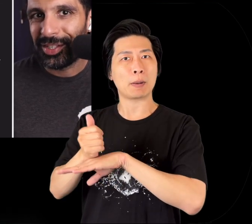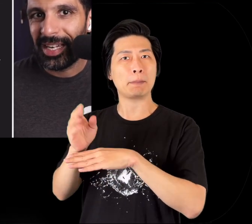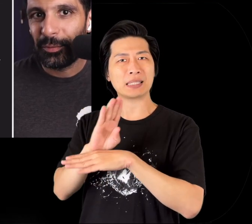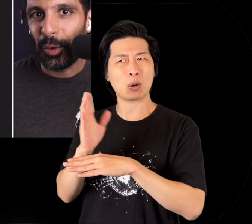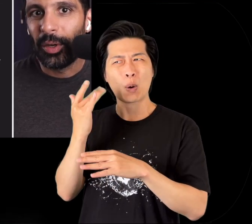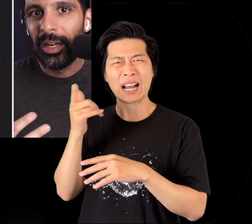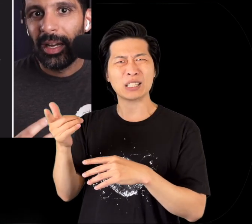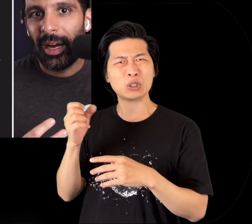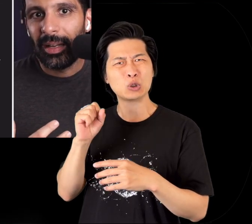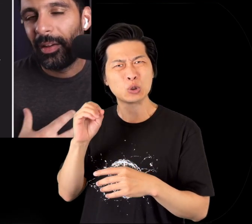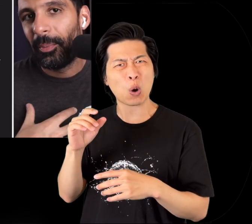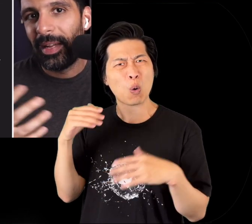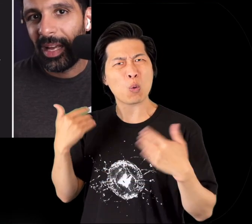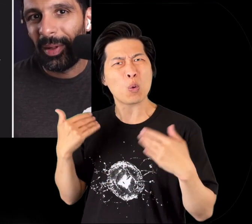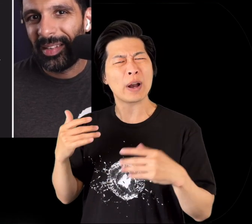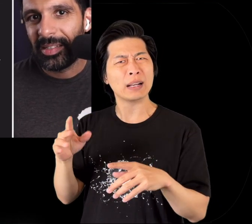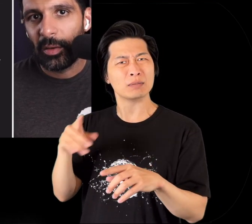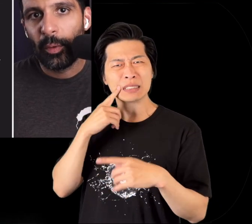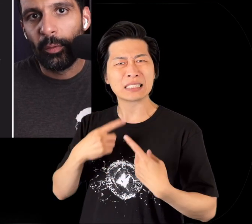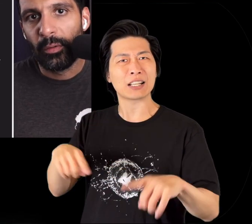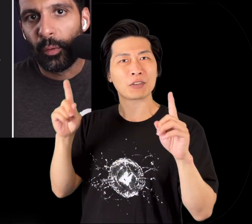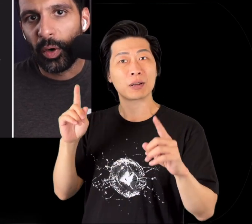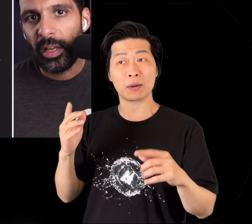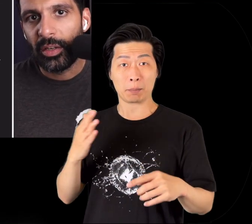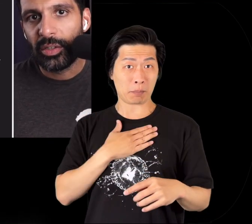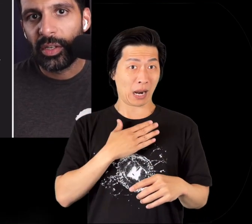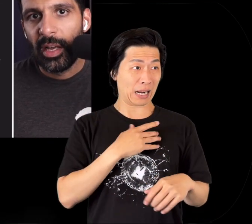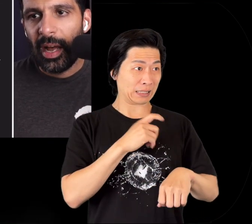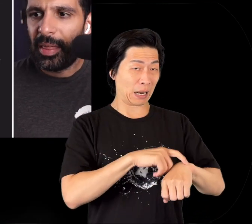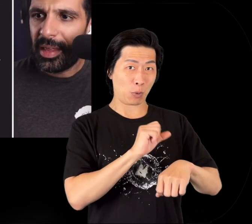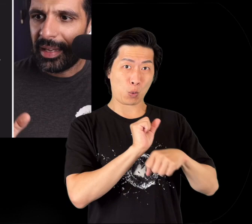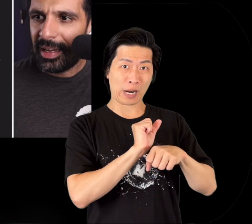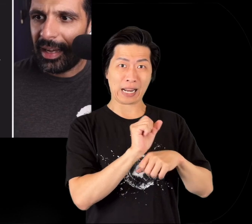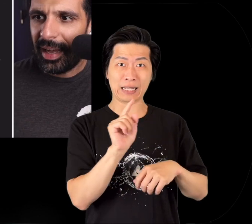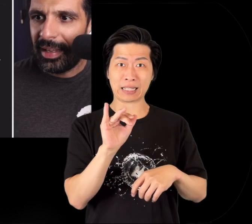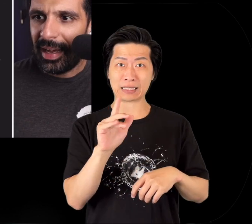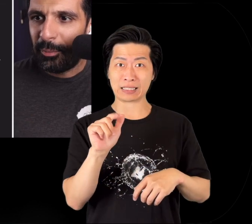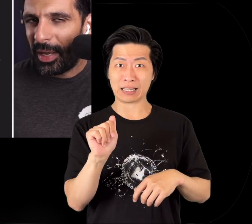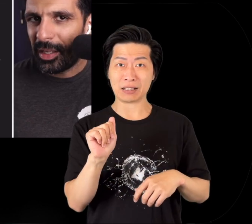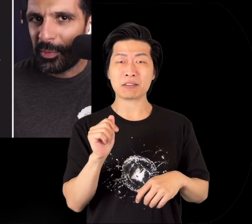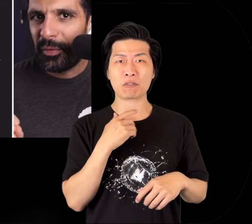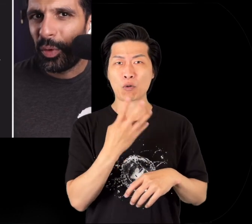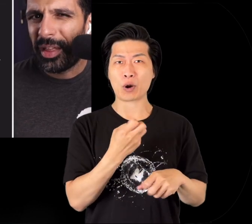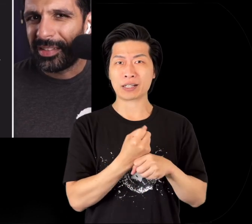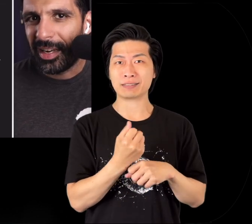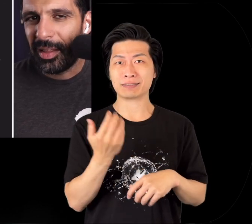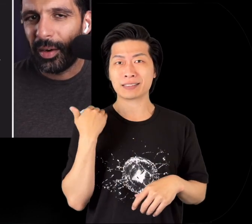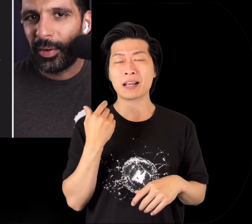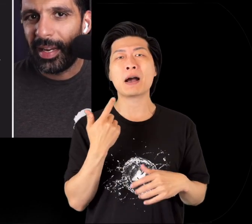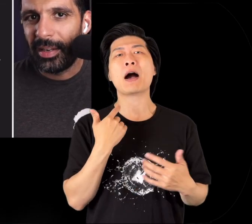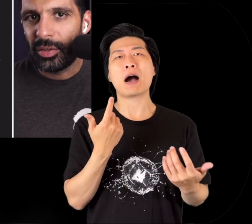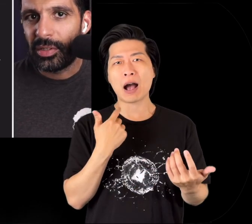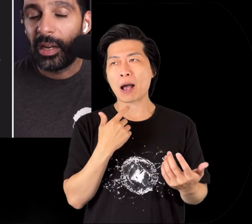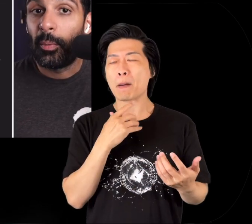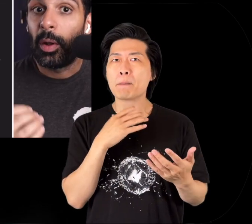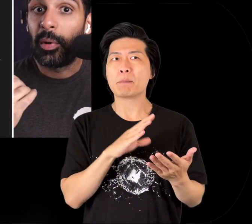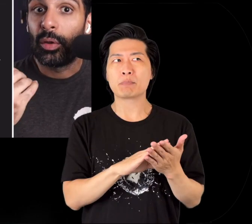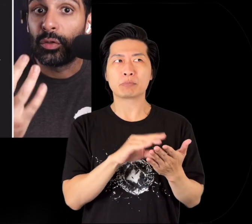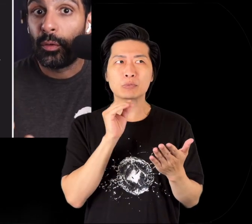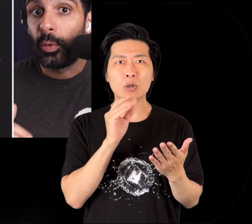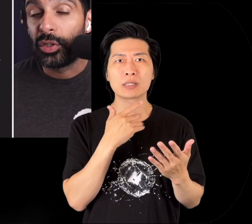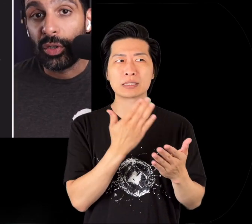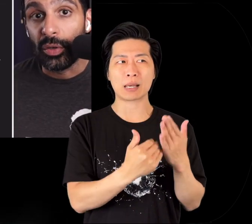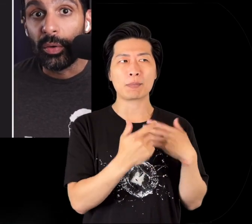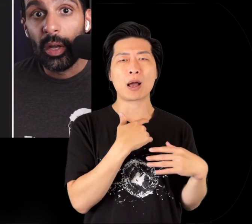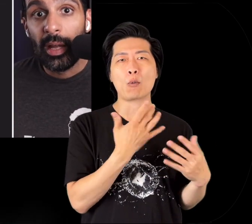freaking successful. Given my time at Tesla for over 4 years, I think I've picked up a few things that I think are very interesting, and I want to bring